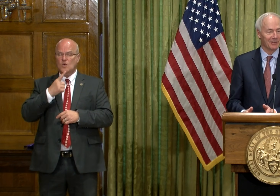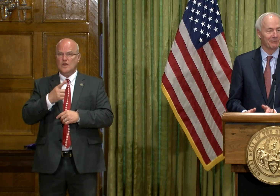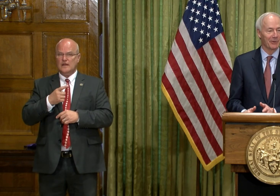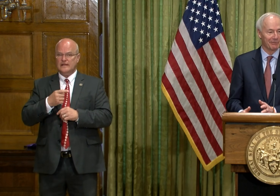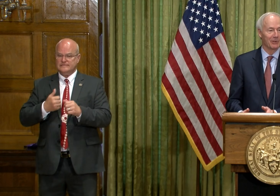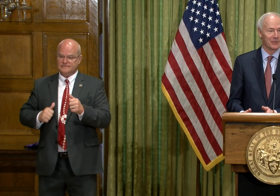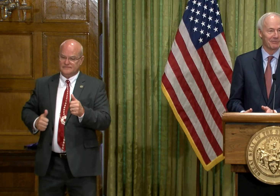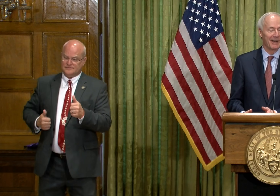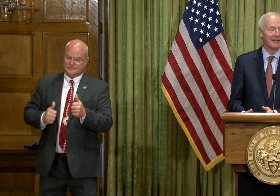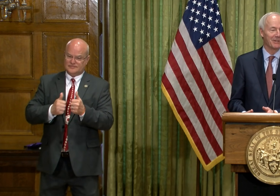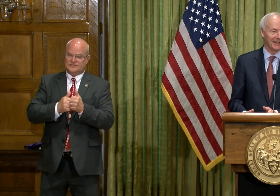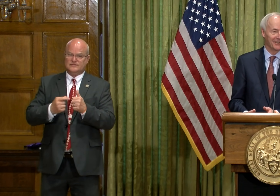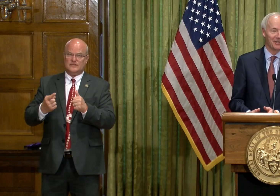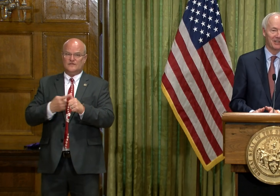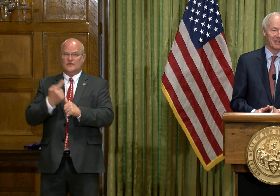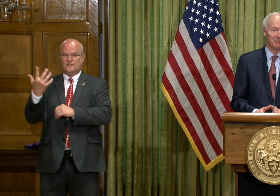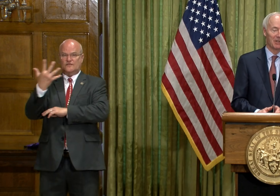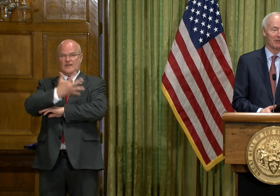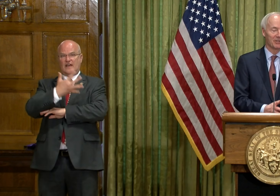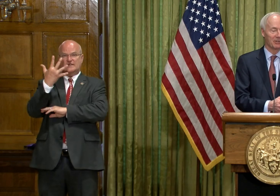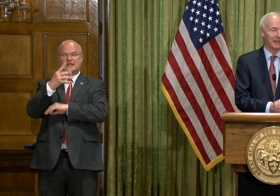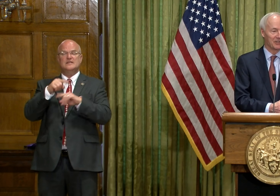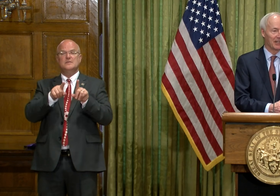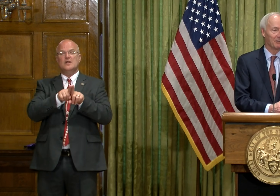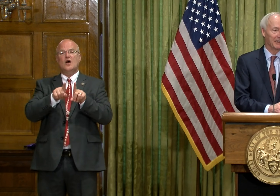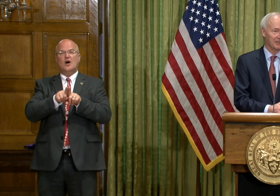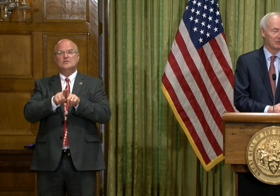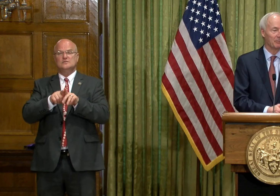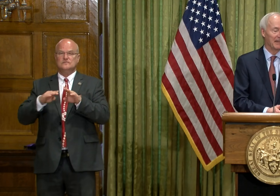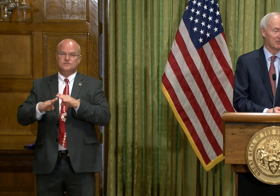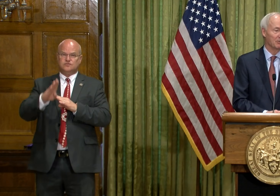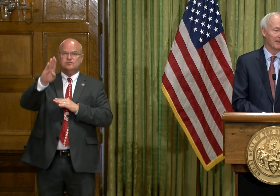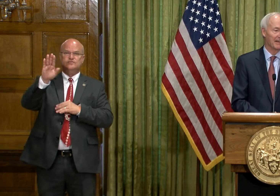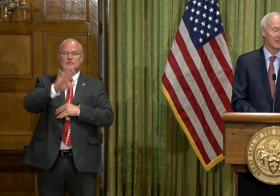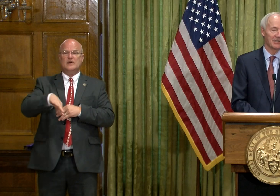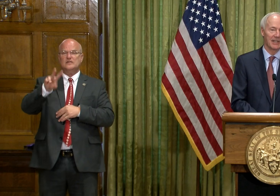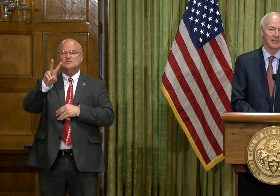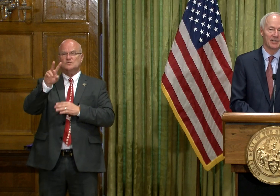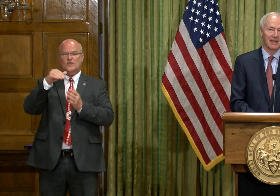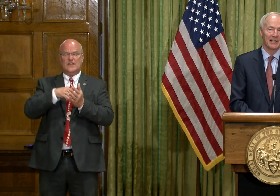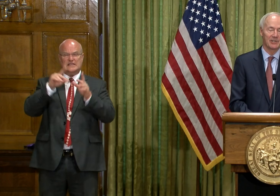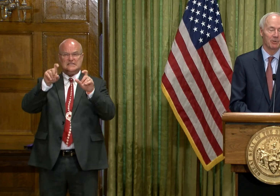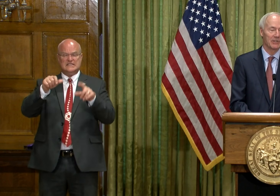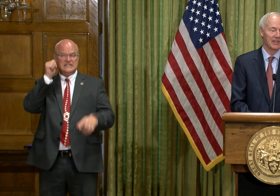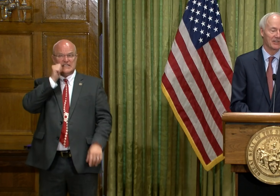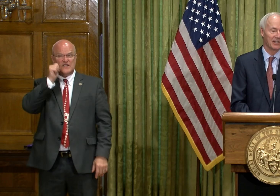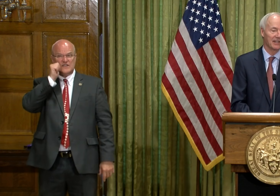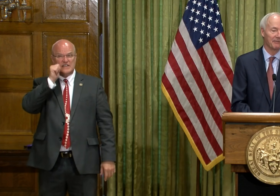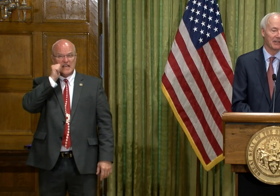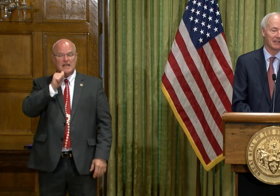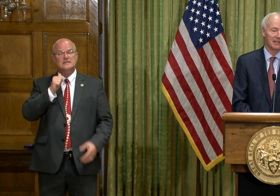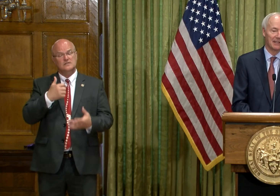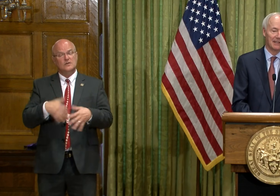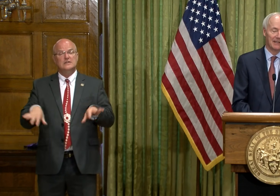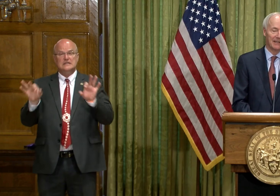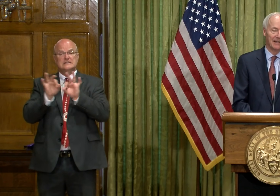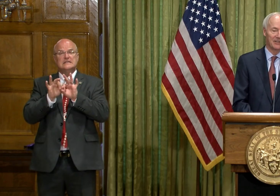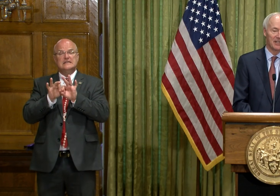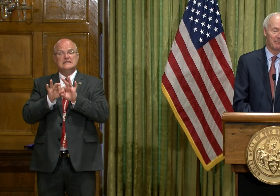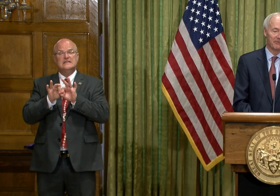up ground for the first 5 days, but also accelerate it to about 2,000 tests a day. So it's a